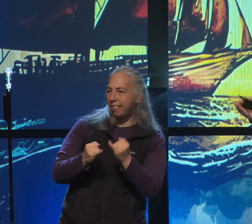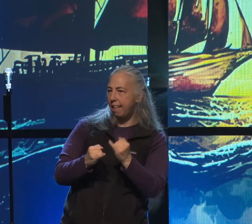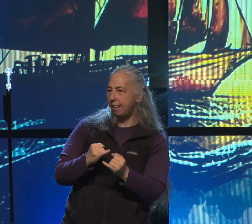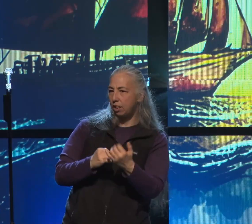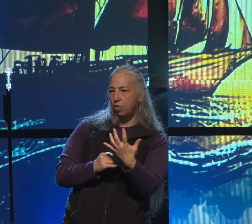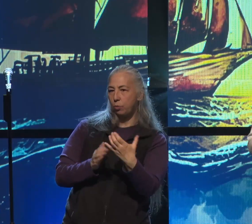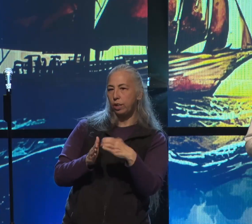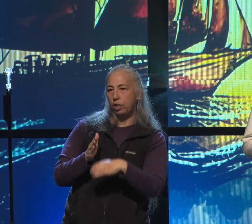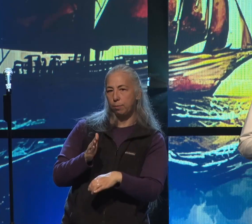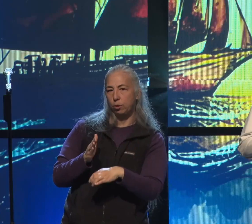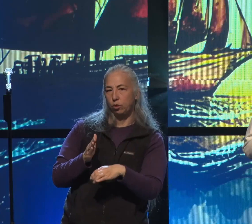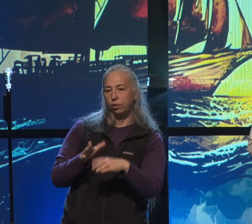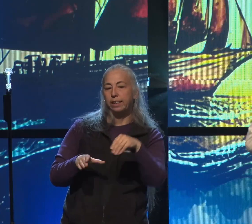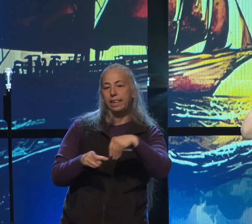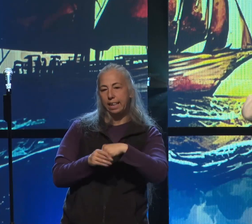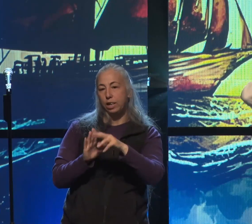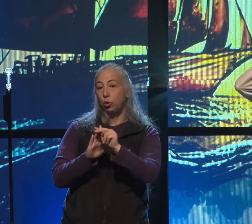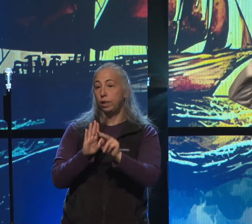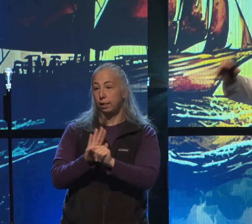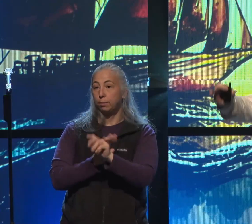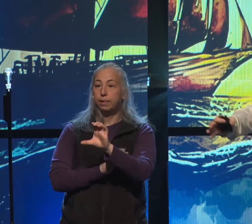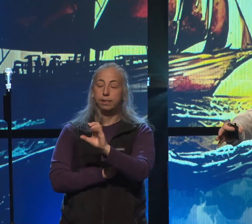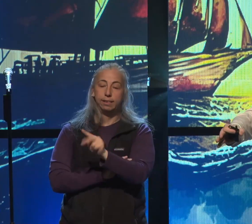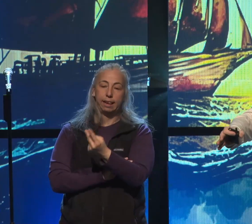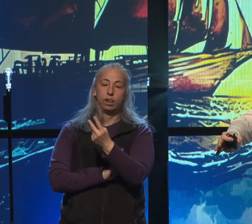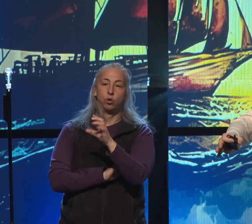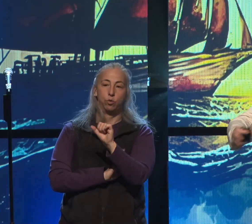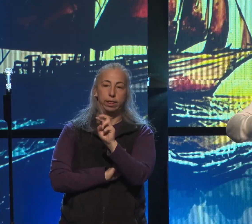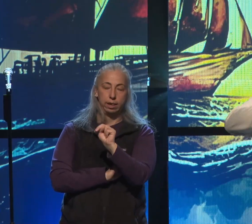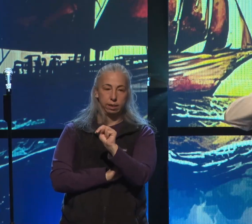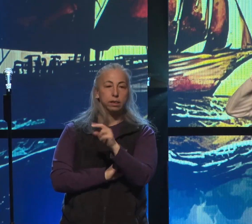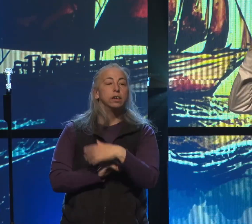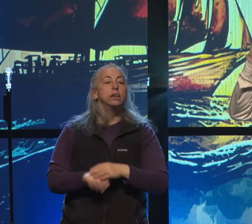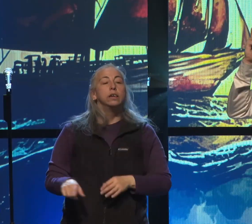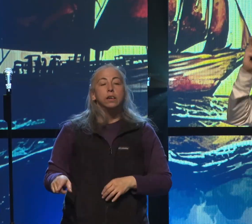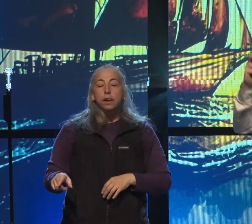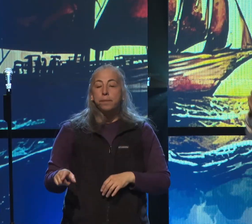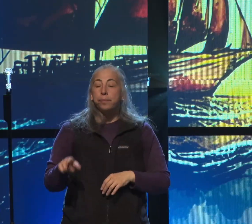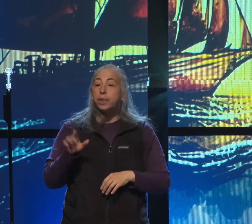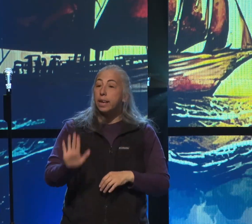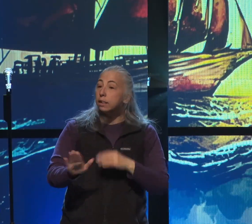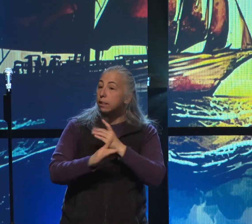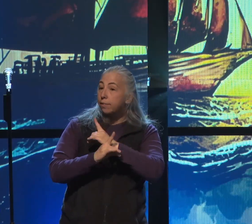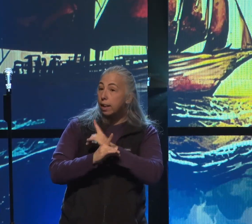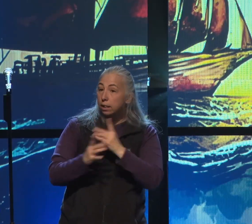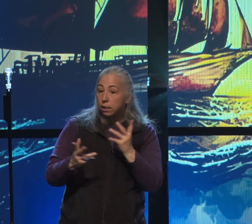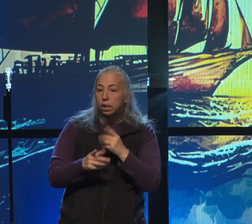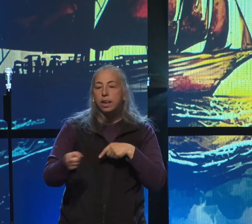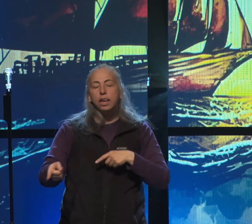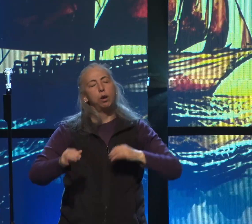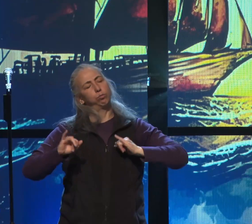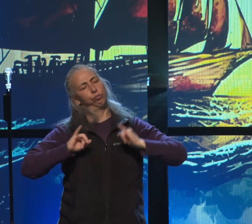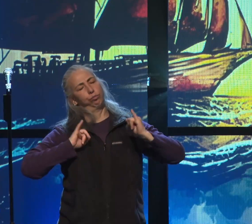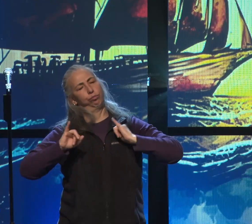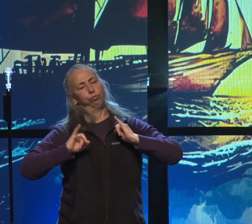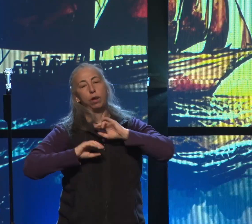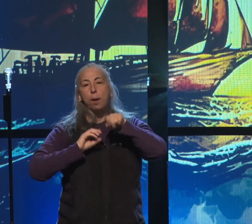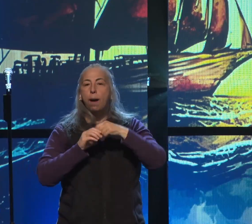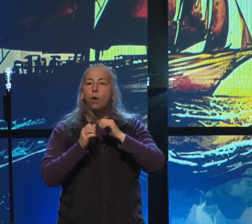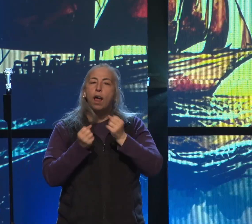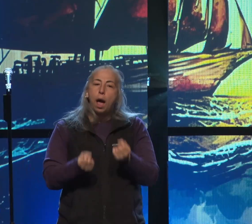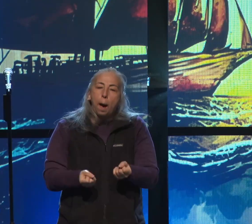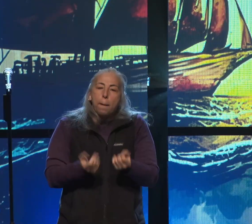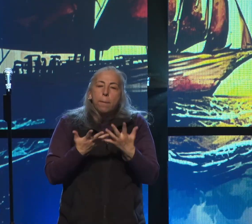what we call 2 Corinthians. And his defense, right, is him boasting about his